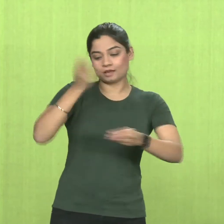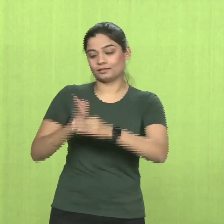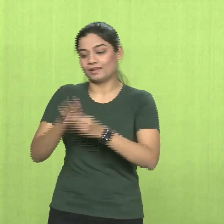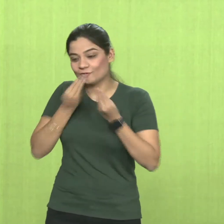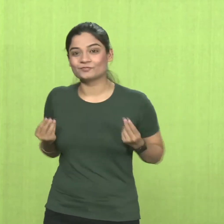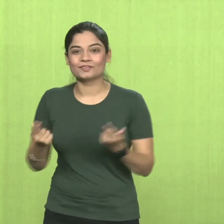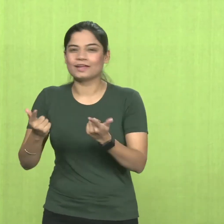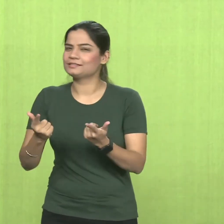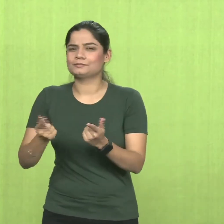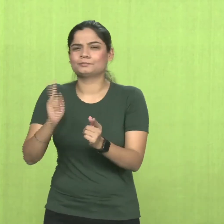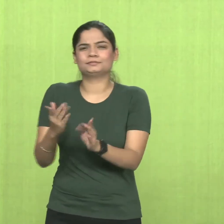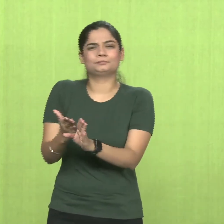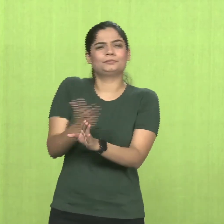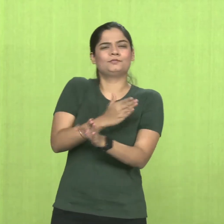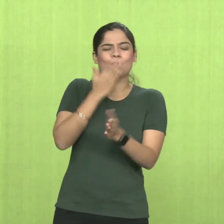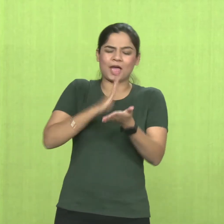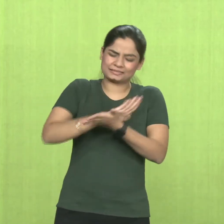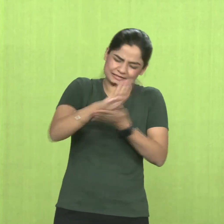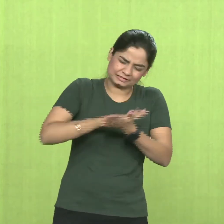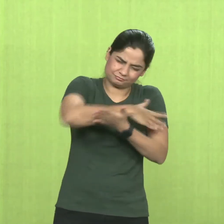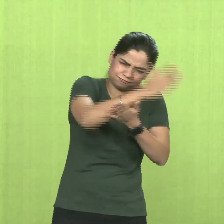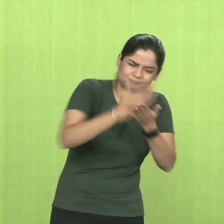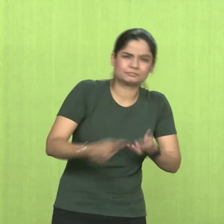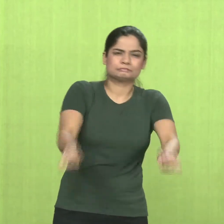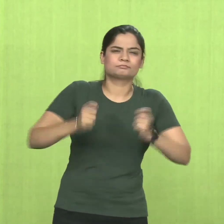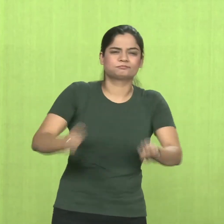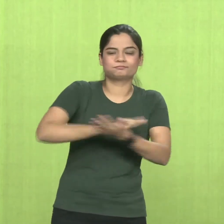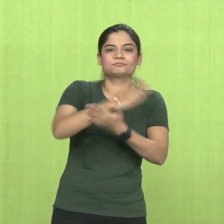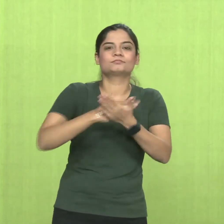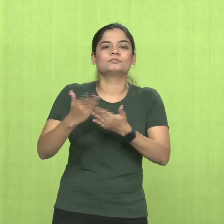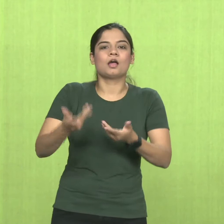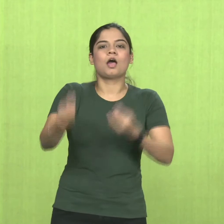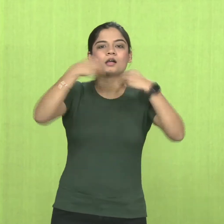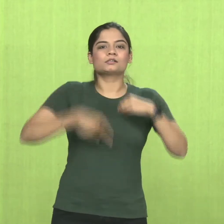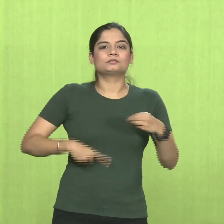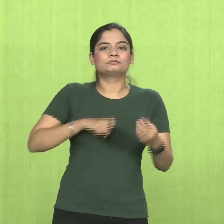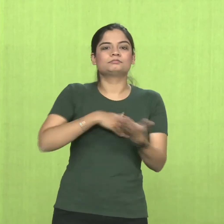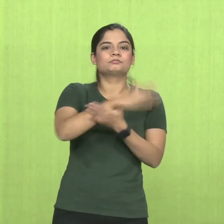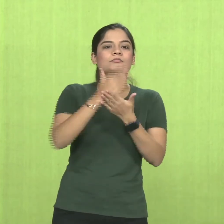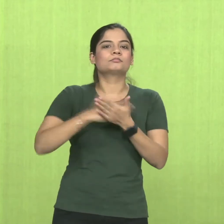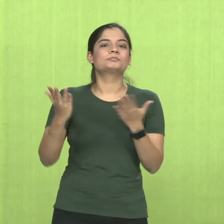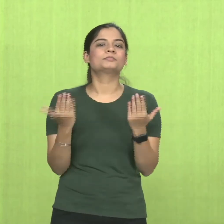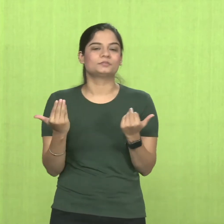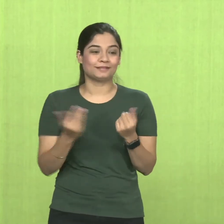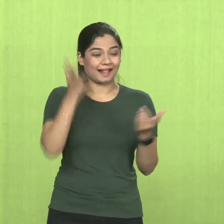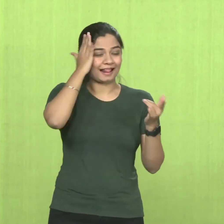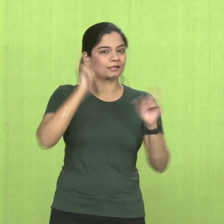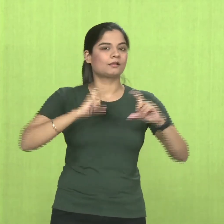Remember to clean. Remember to clean every product that you've bought so that it doesn't pass on any infection in your